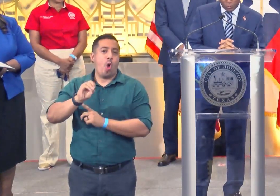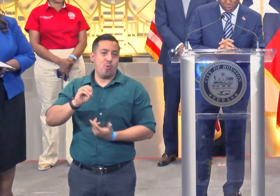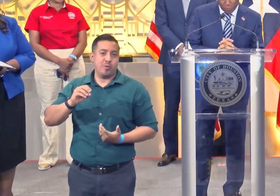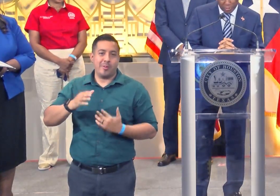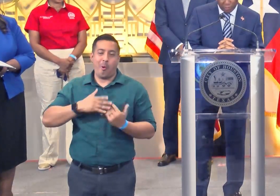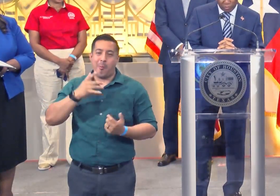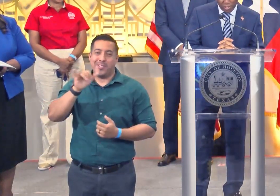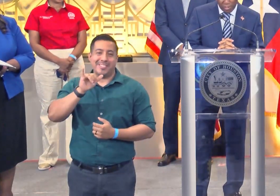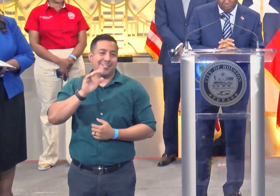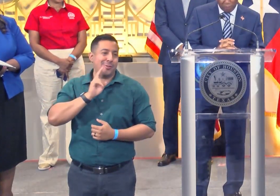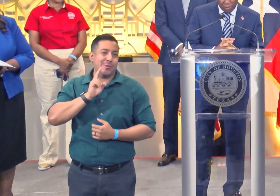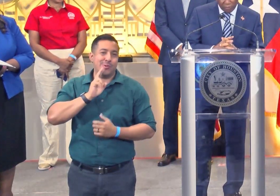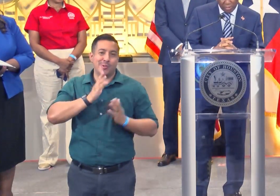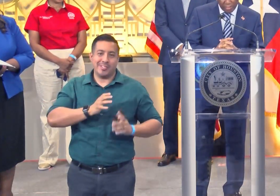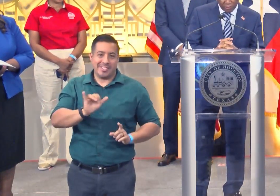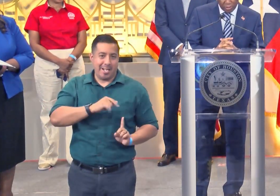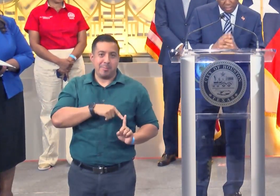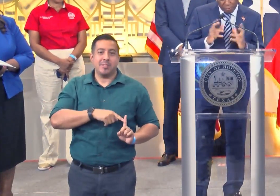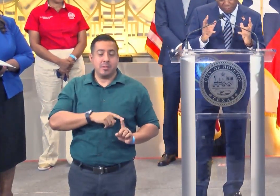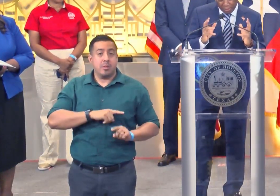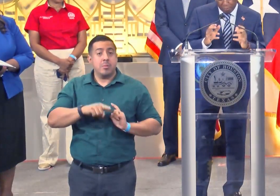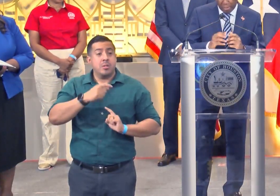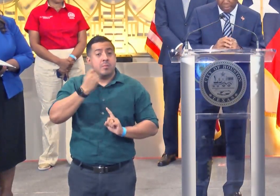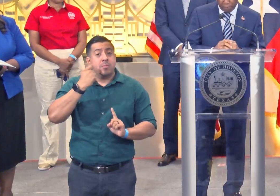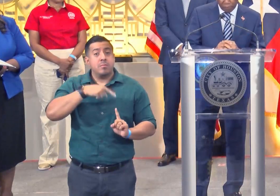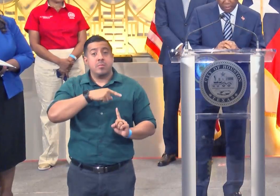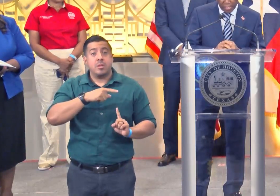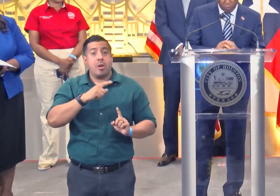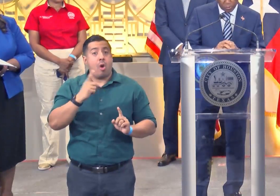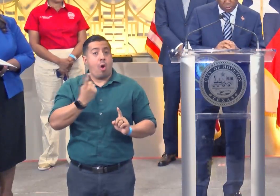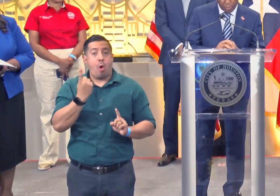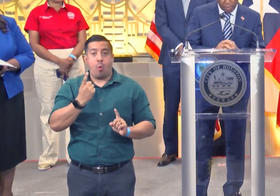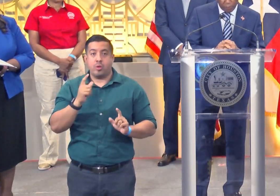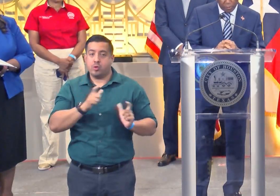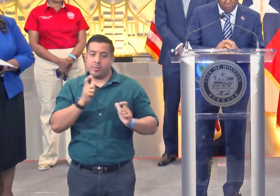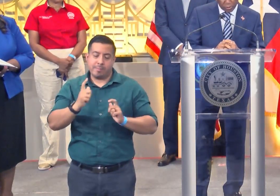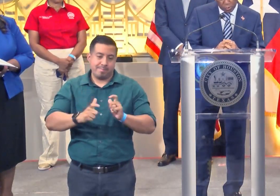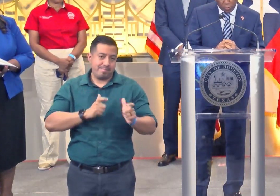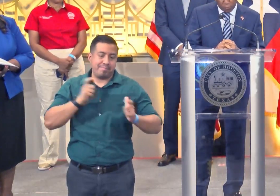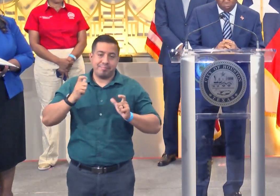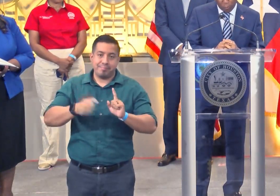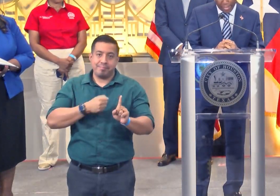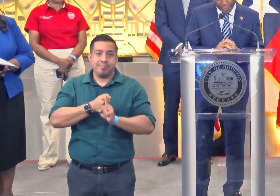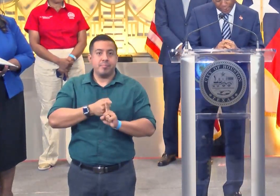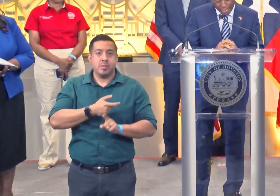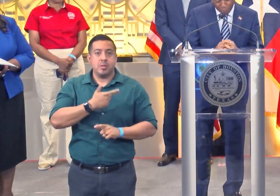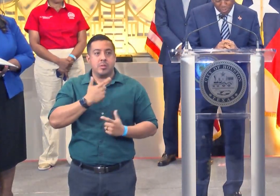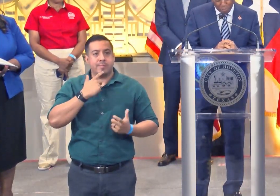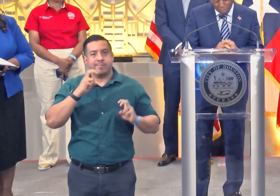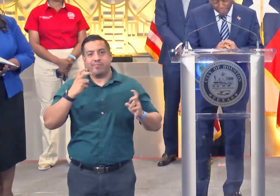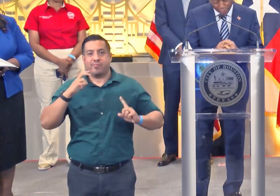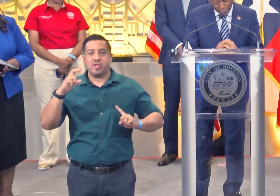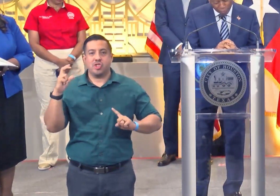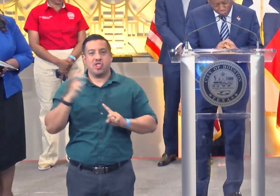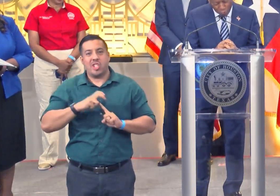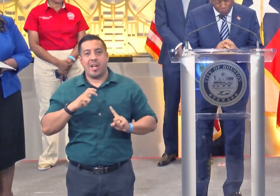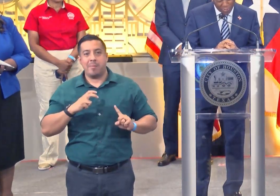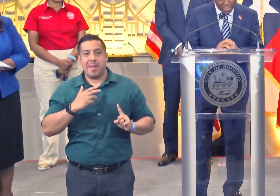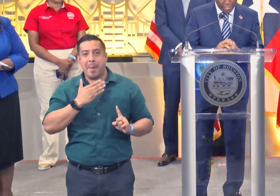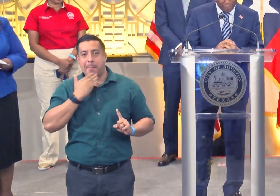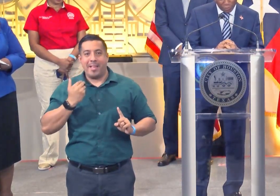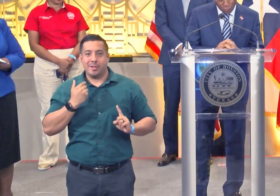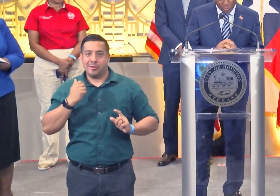regular Houstonians. But 50 does everything big. And he was crowned the Reserve Grand Champion Best of